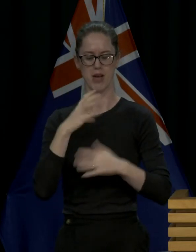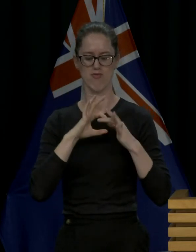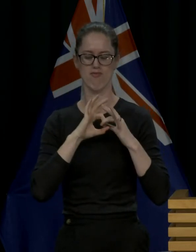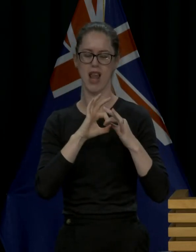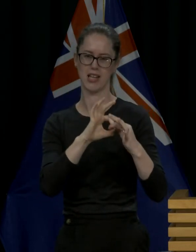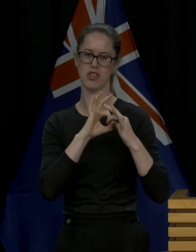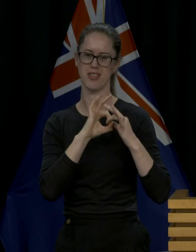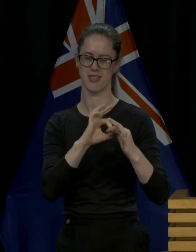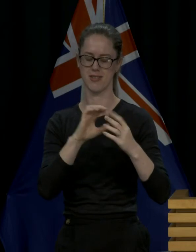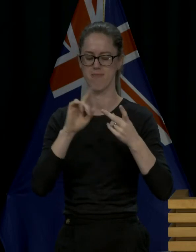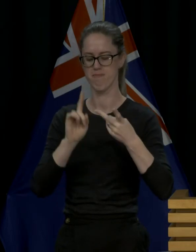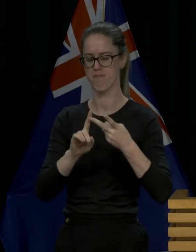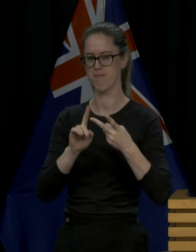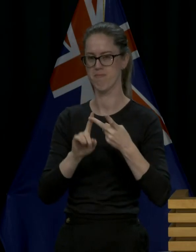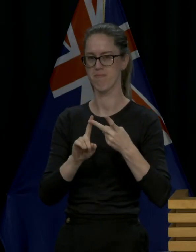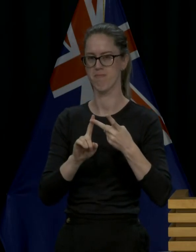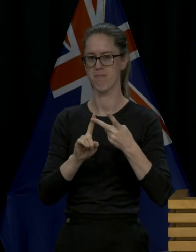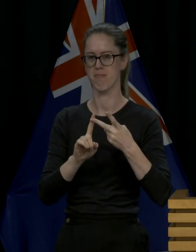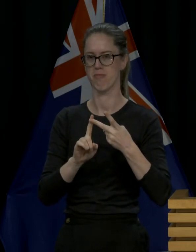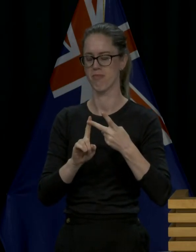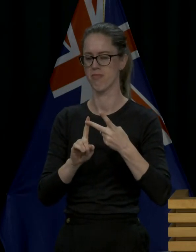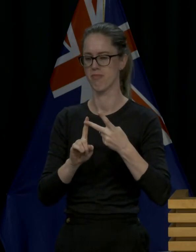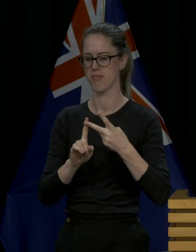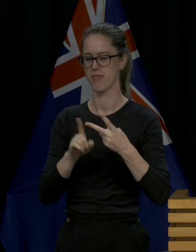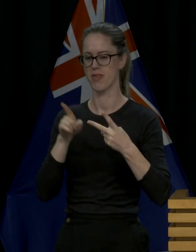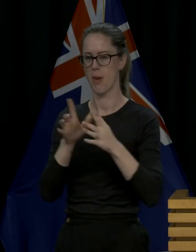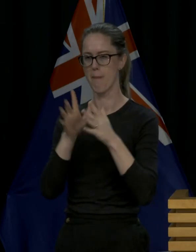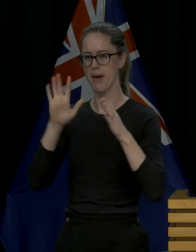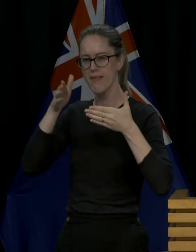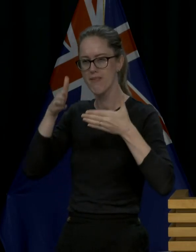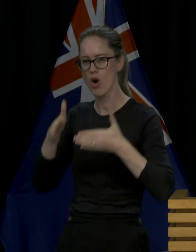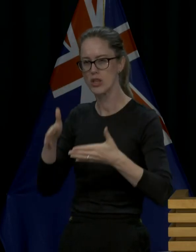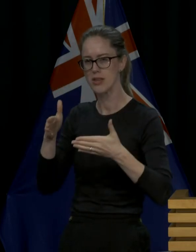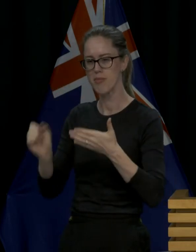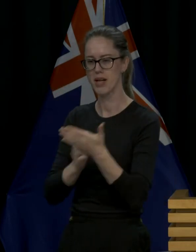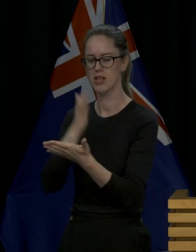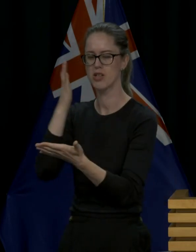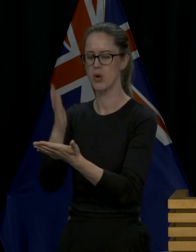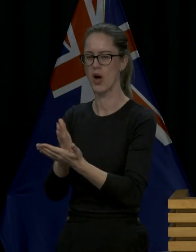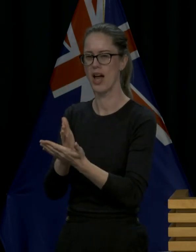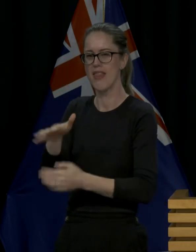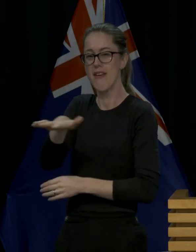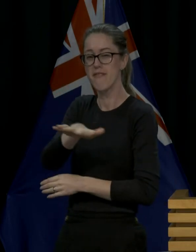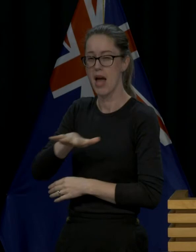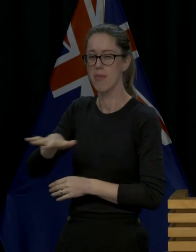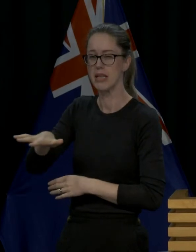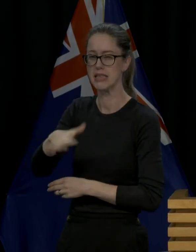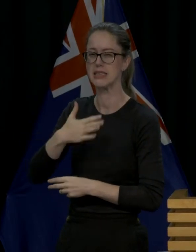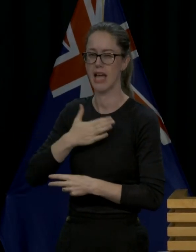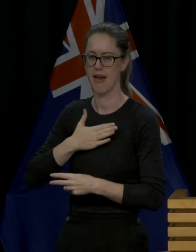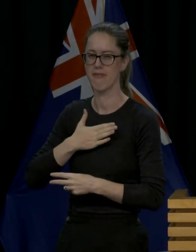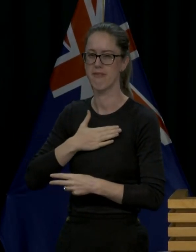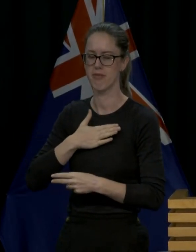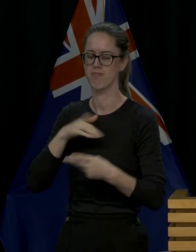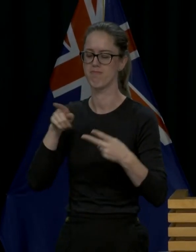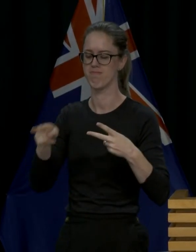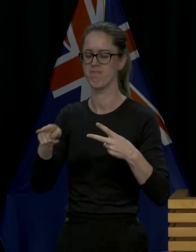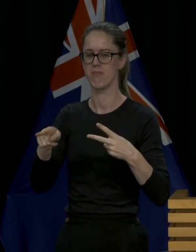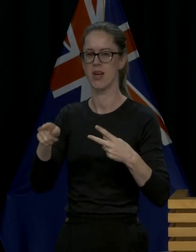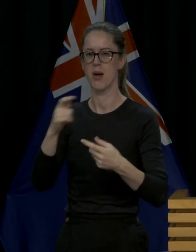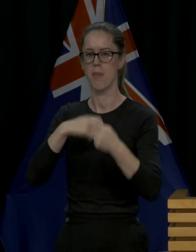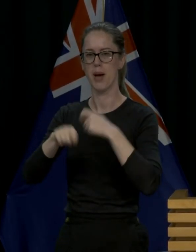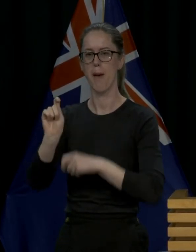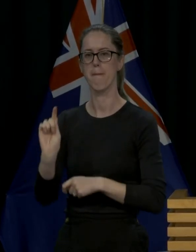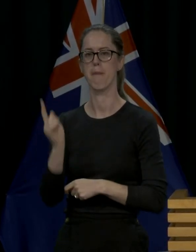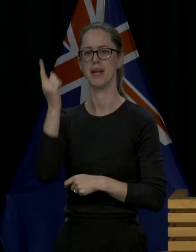Arawhiti. He also has a significant passion for ensuring that our families are safe. He will take on the